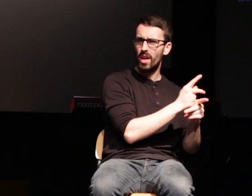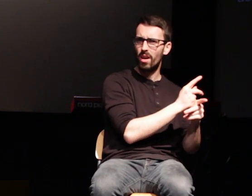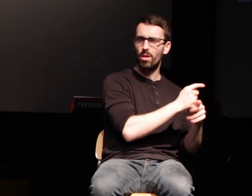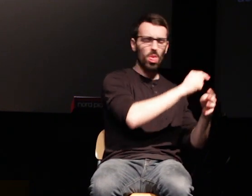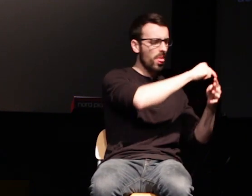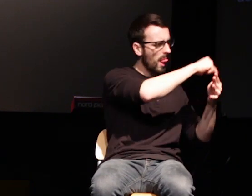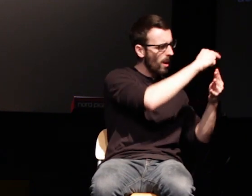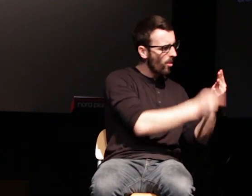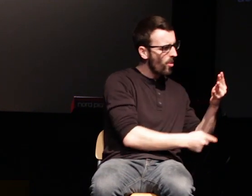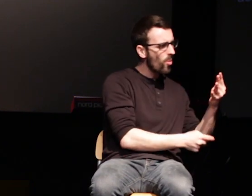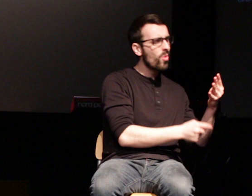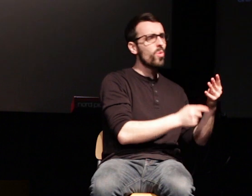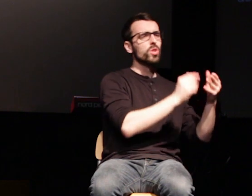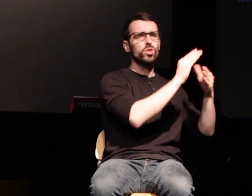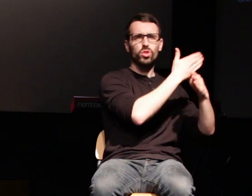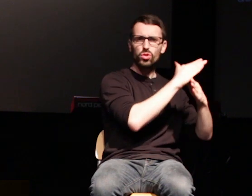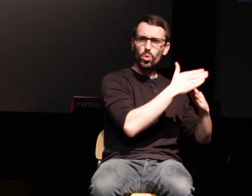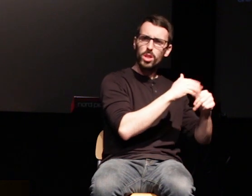that